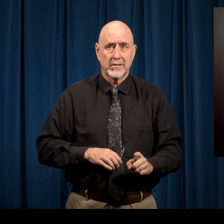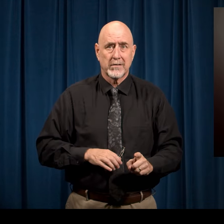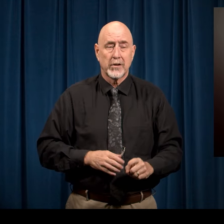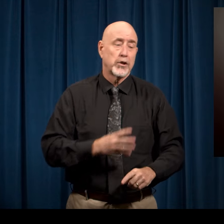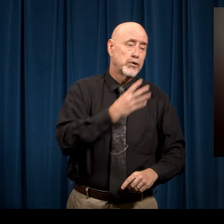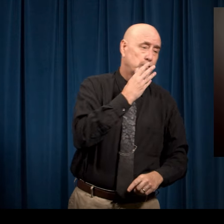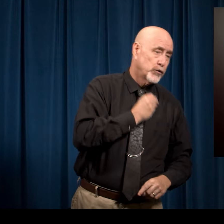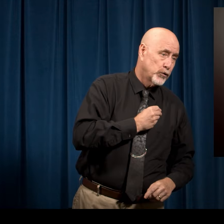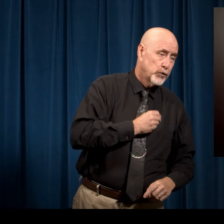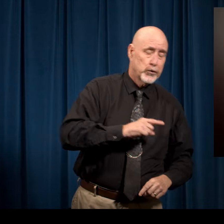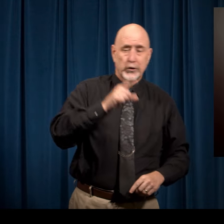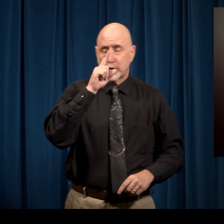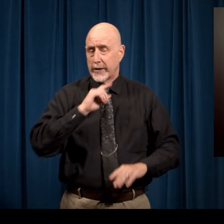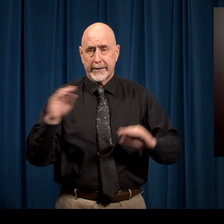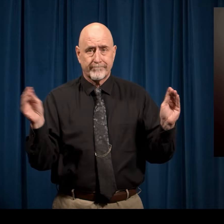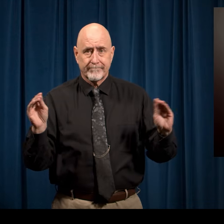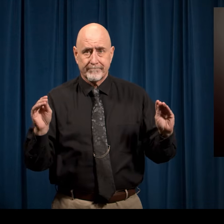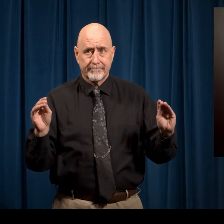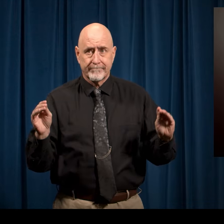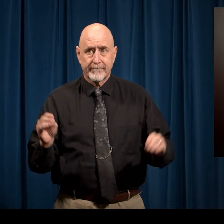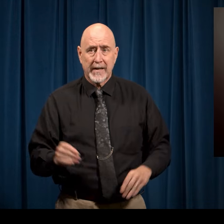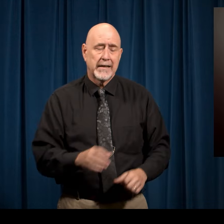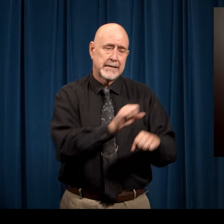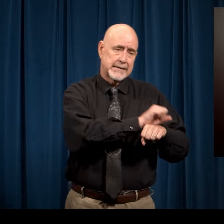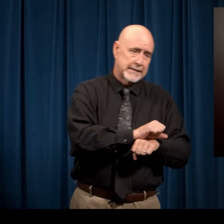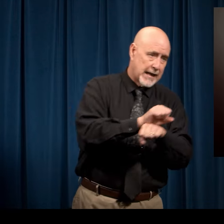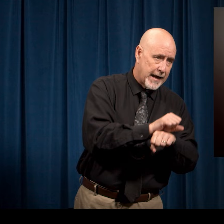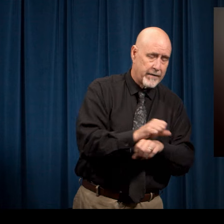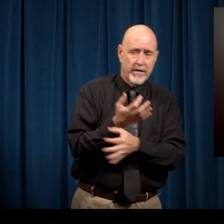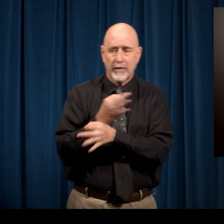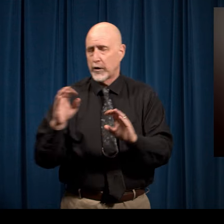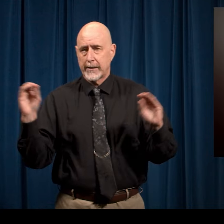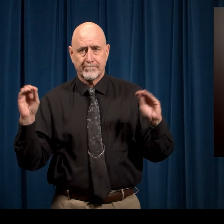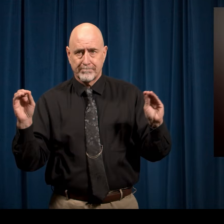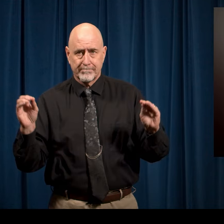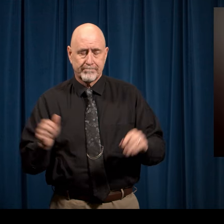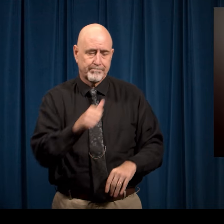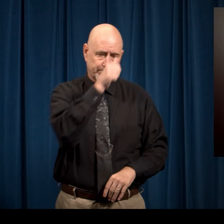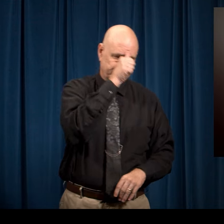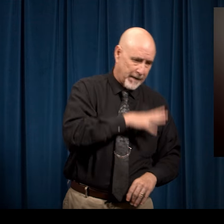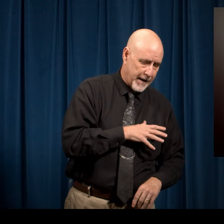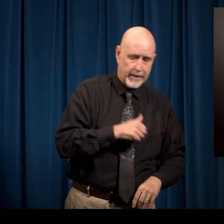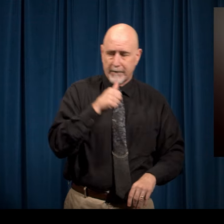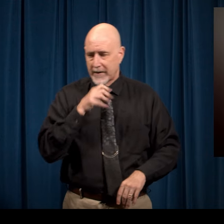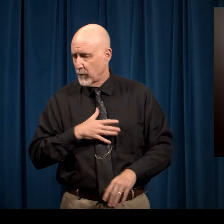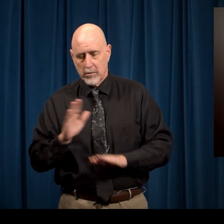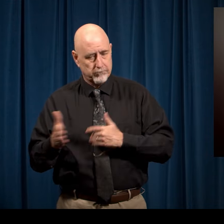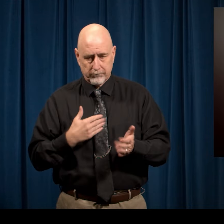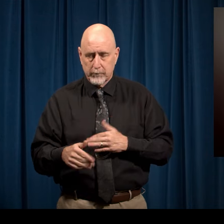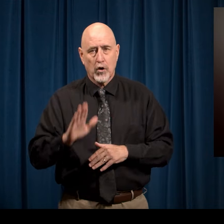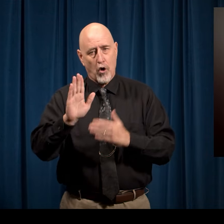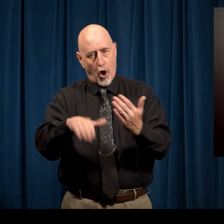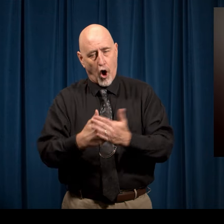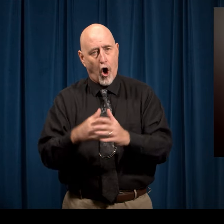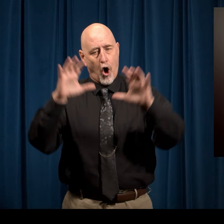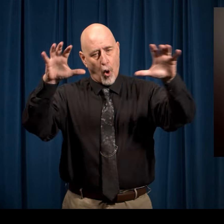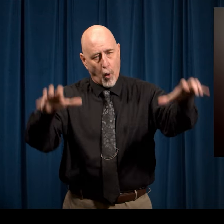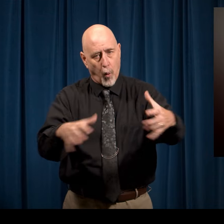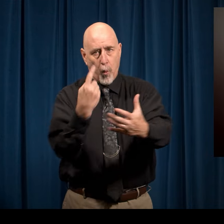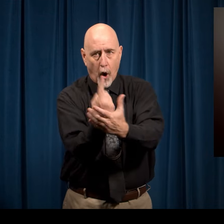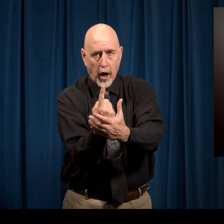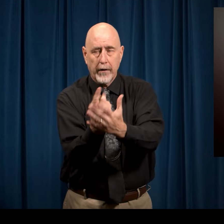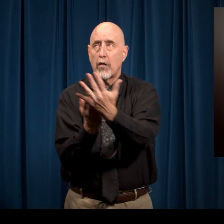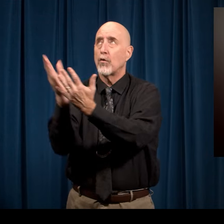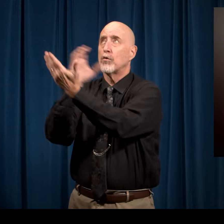Christ. There is neither Jew nor Greek. There is neither slave nor free. There is neither male nor female, for you are all